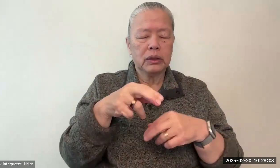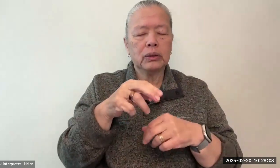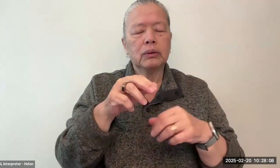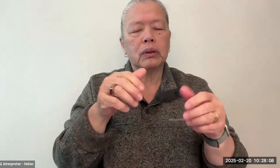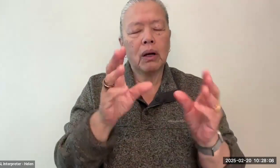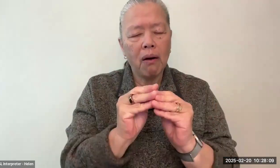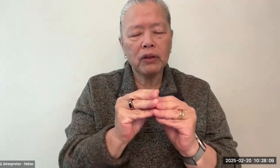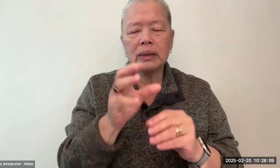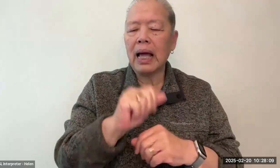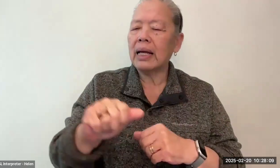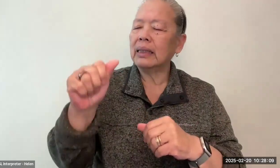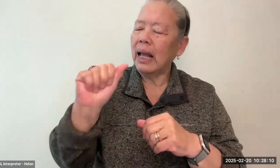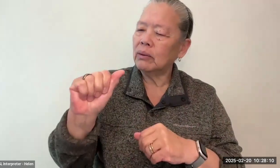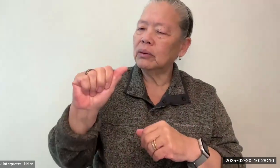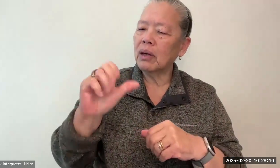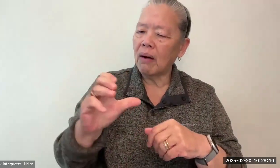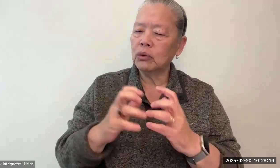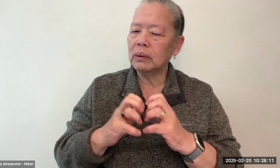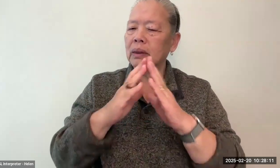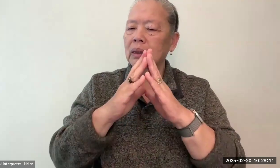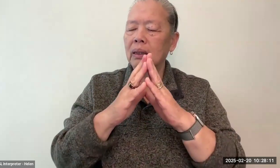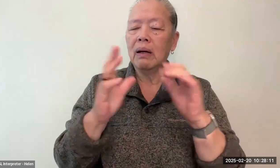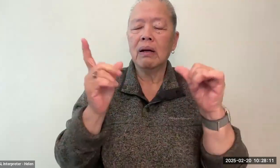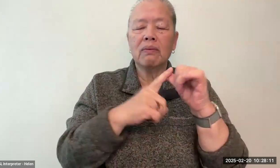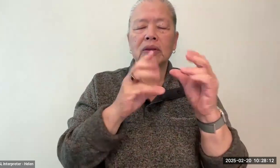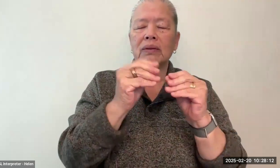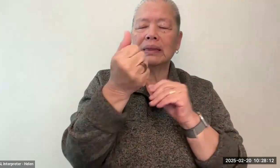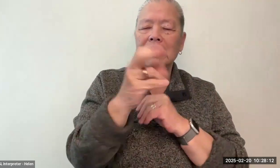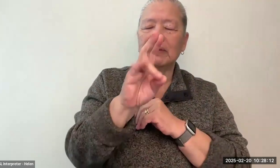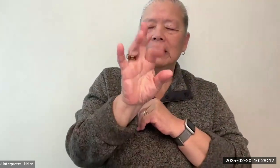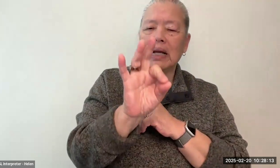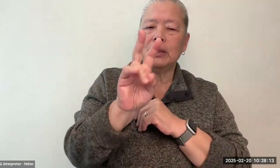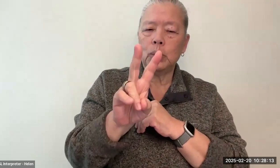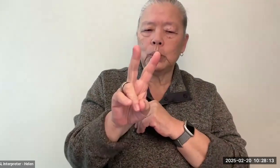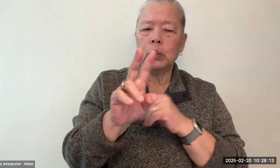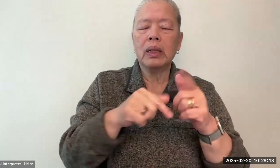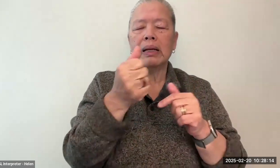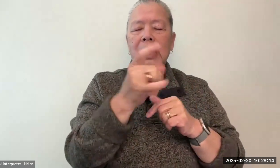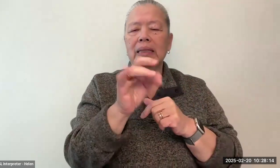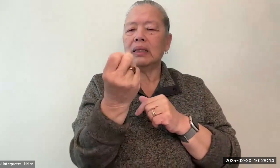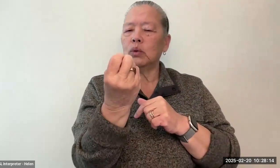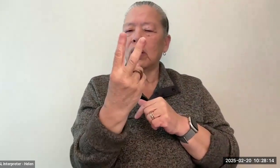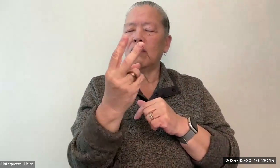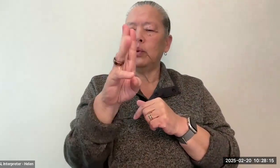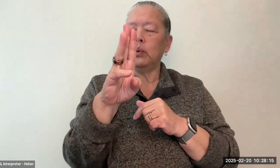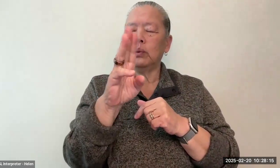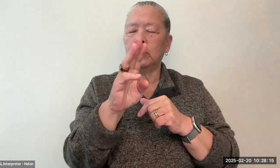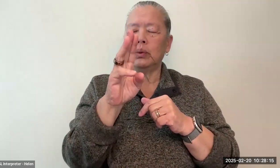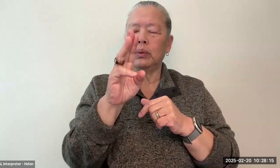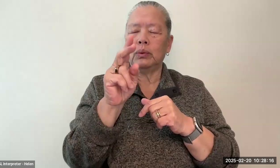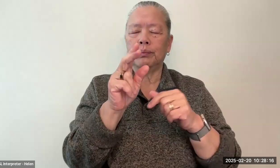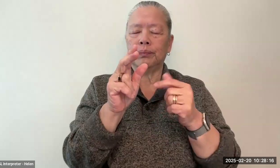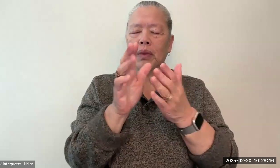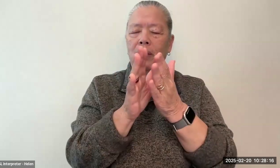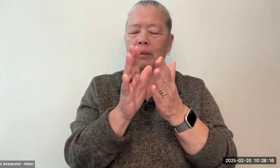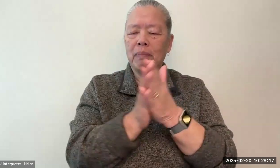The first General Conference was held in 1792, and in 1812 the Methodist Episcopal Church began the